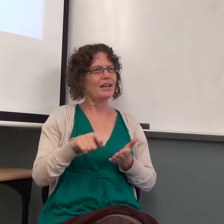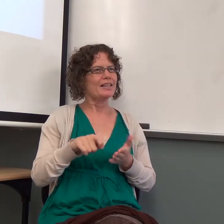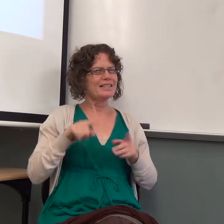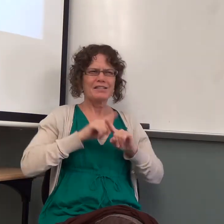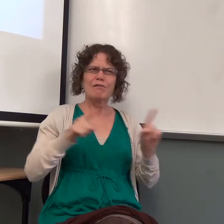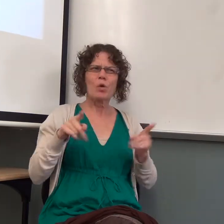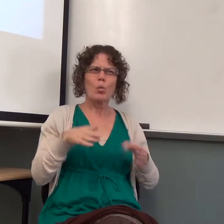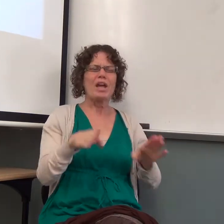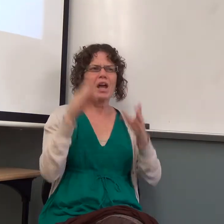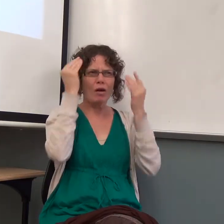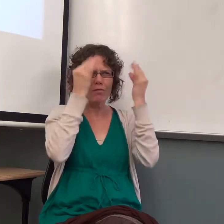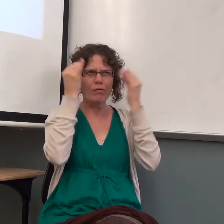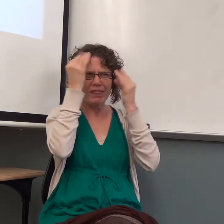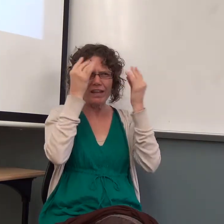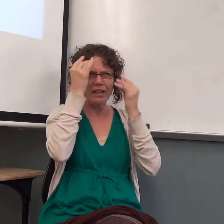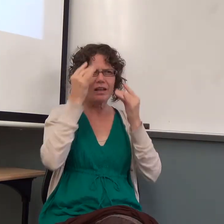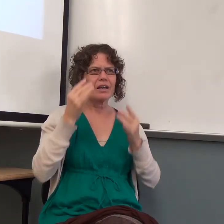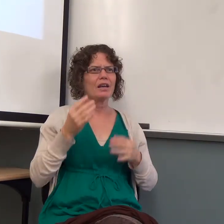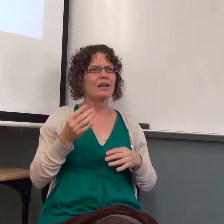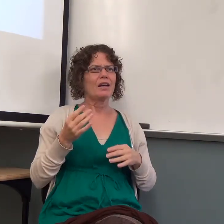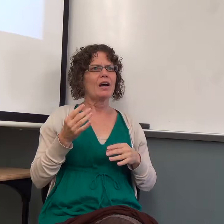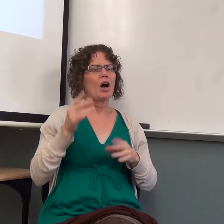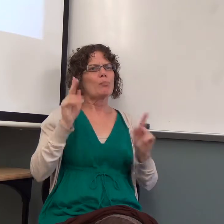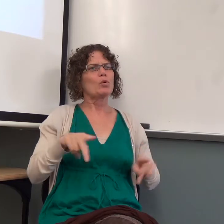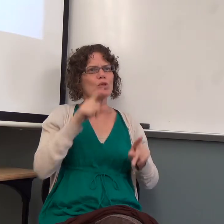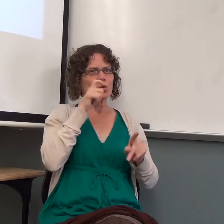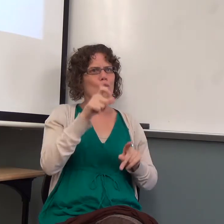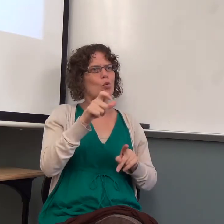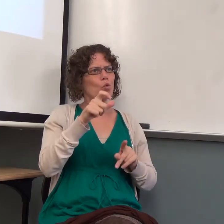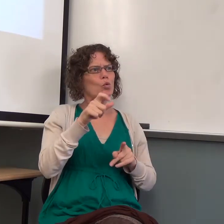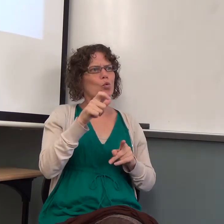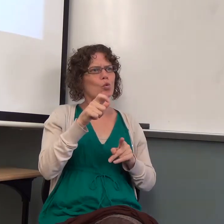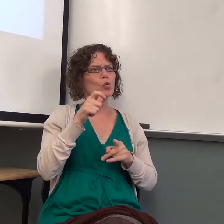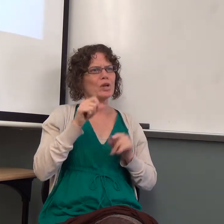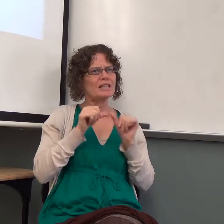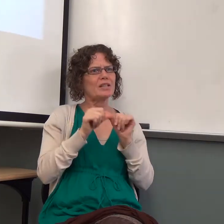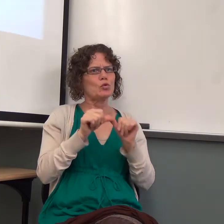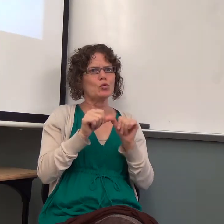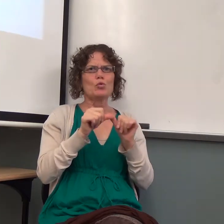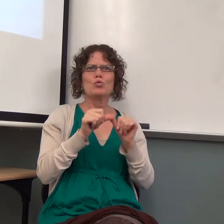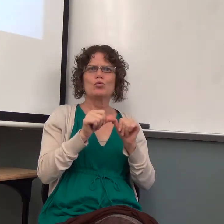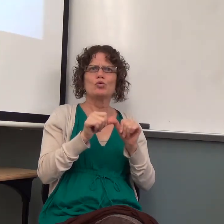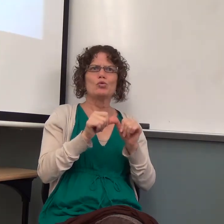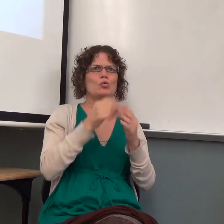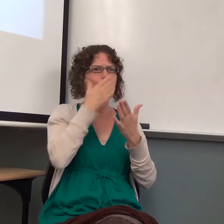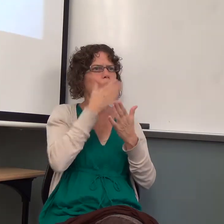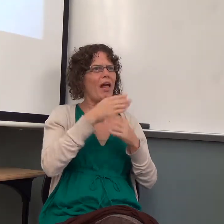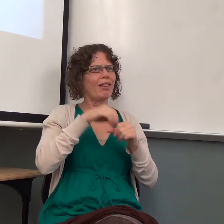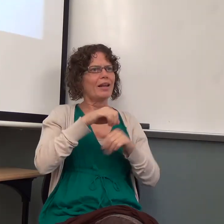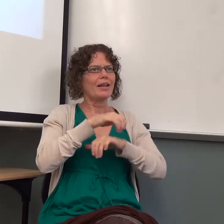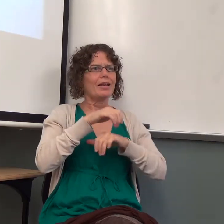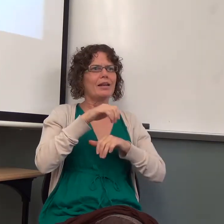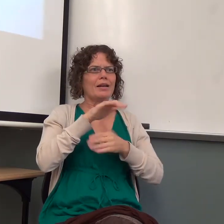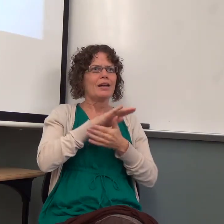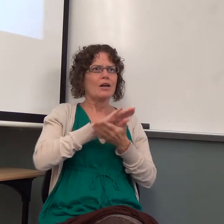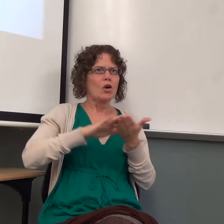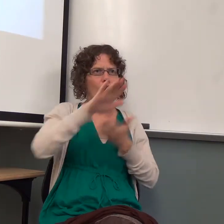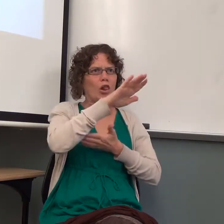real writer, that a person who continues to do well in college classes, whether they're English-based or not, must